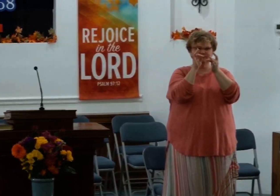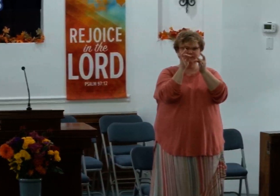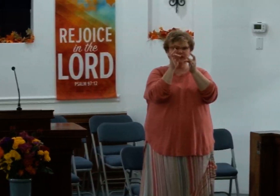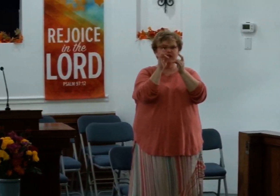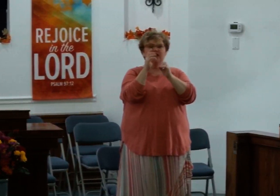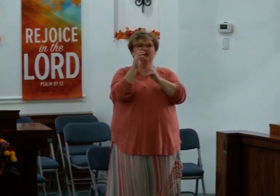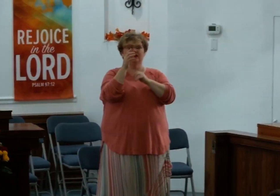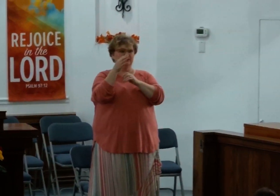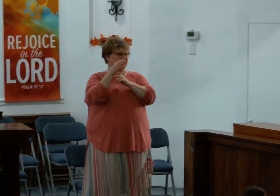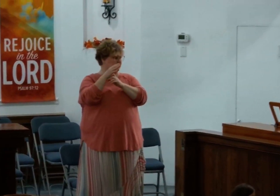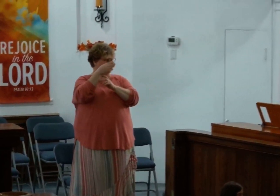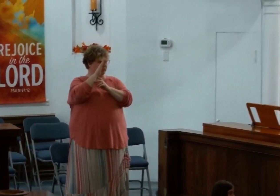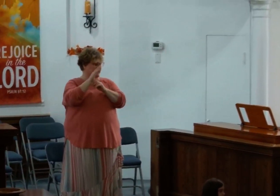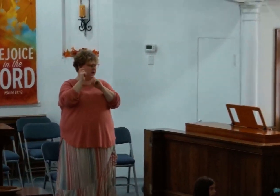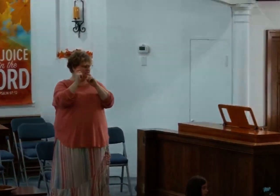Cassidy?